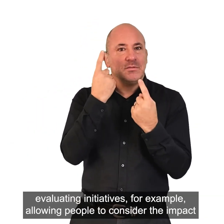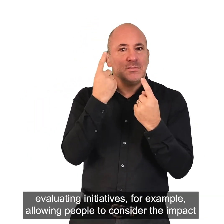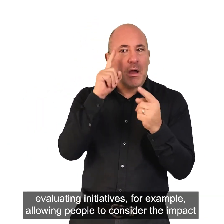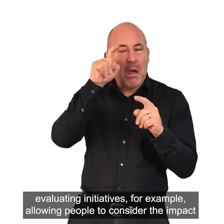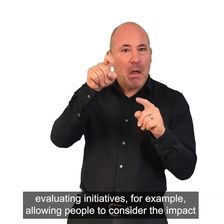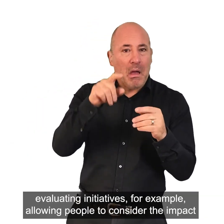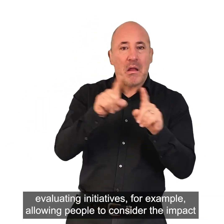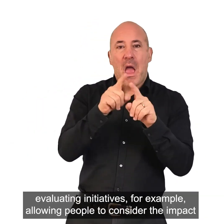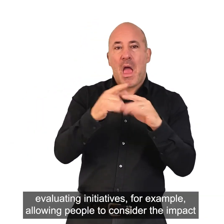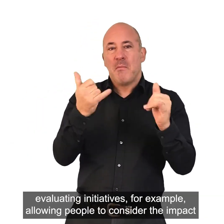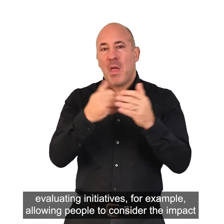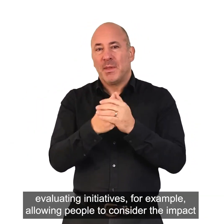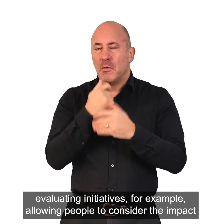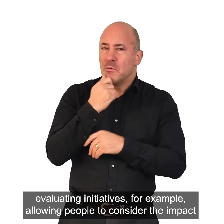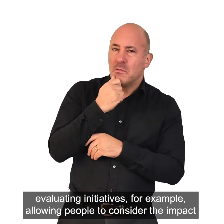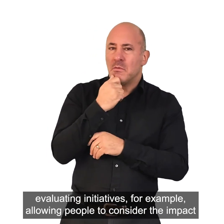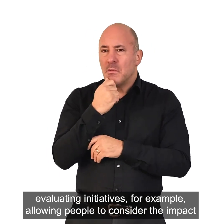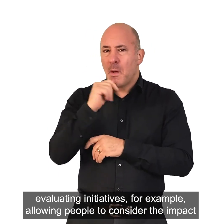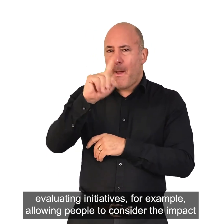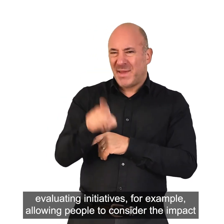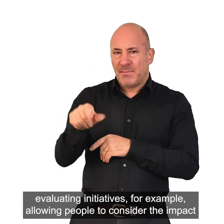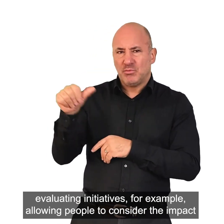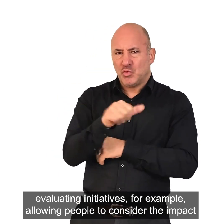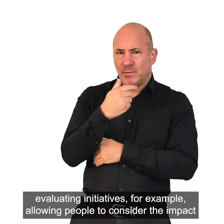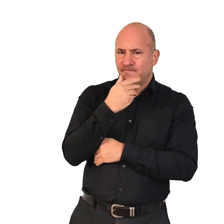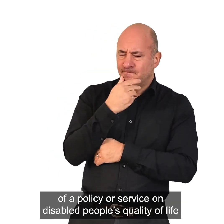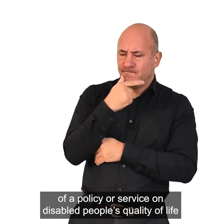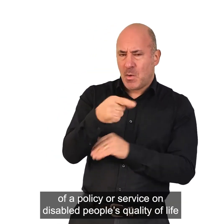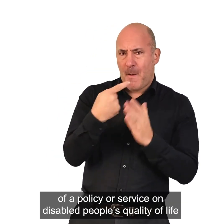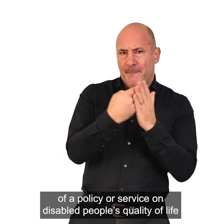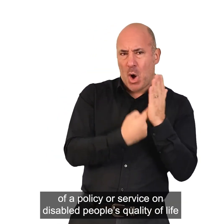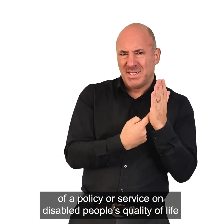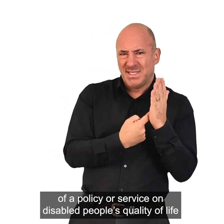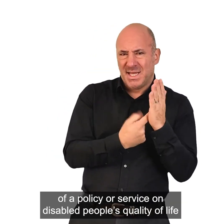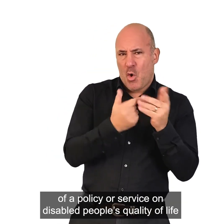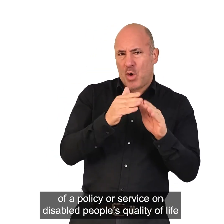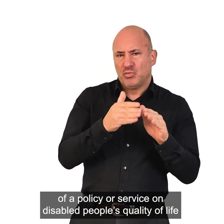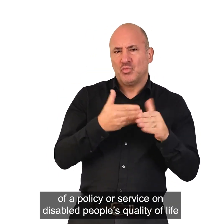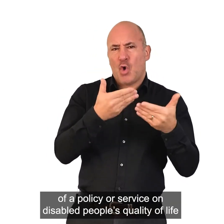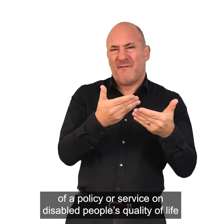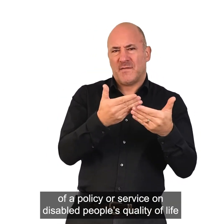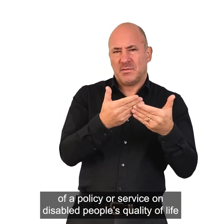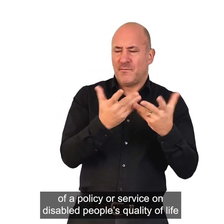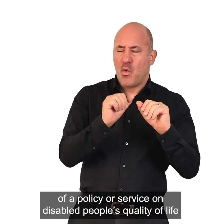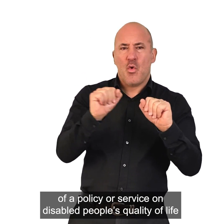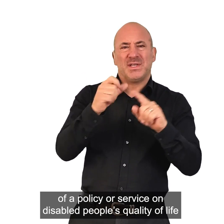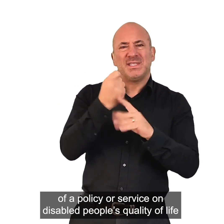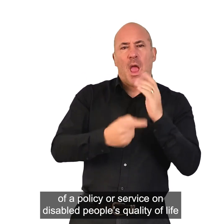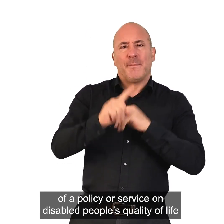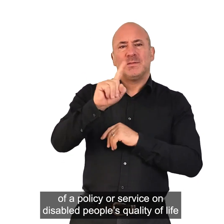evaluating initiatives, for example, allowing people to consider the impact of a policy or service on disabled people's quality of